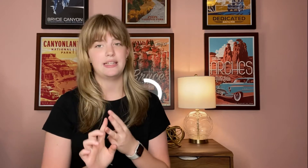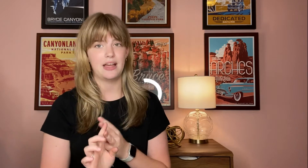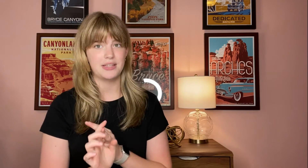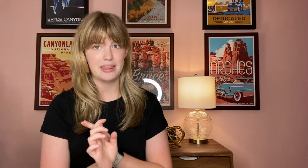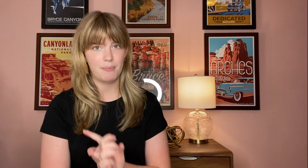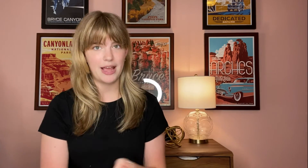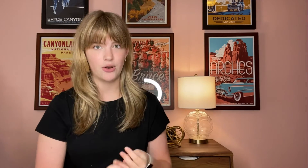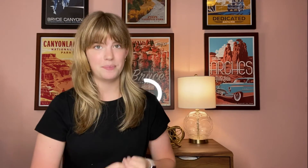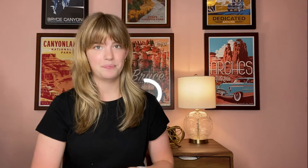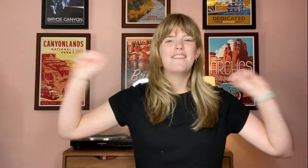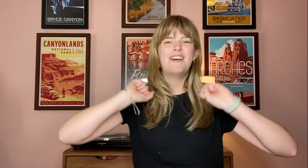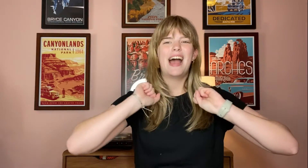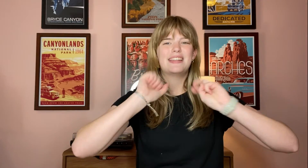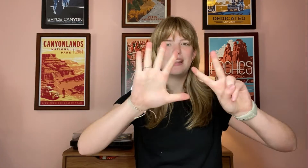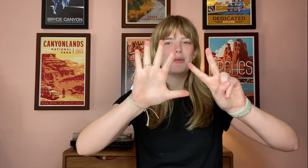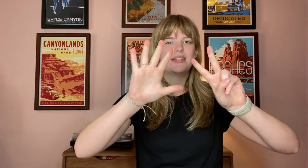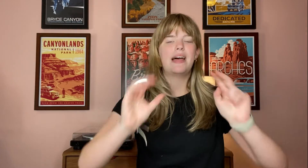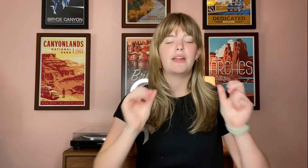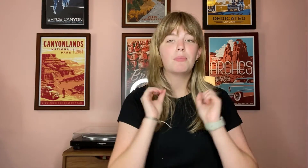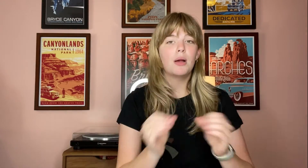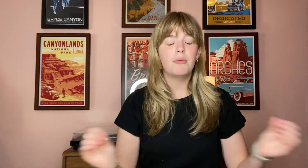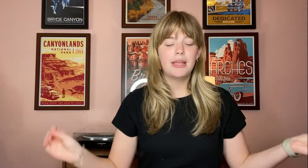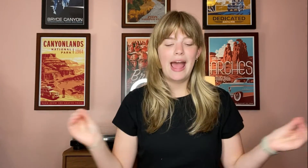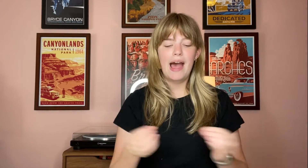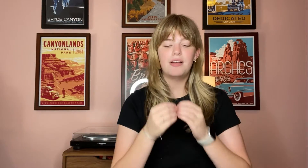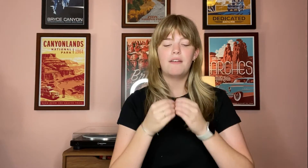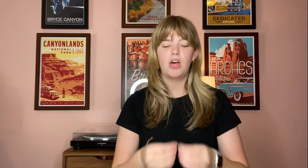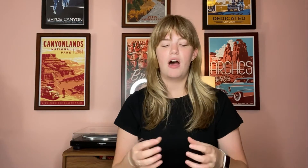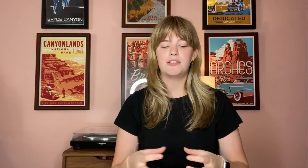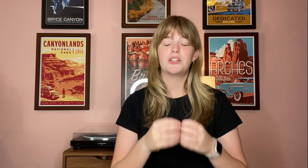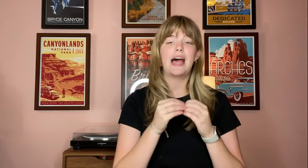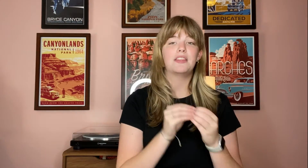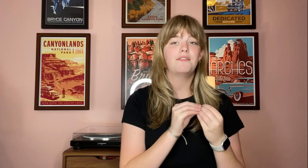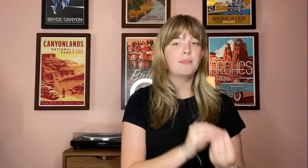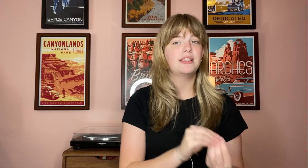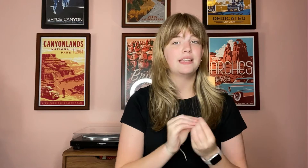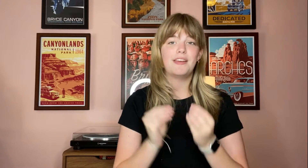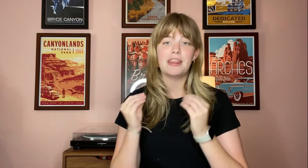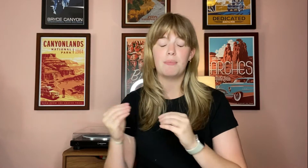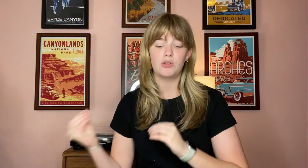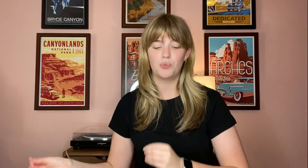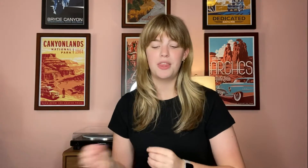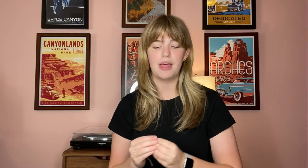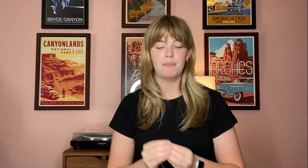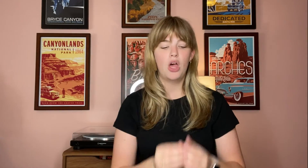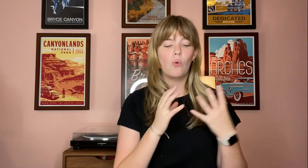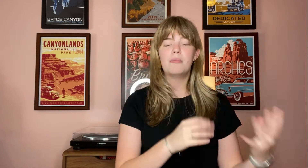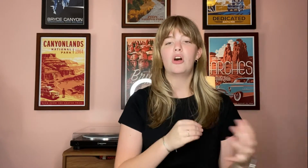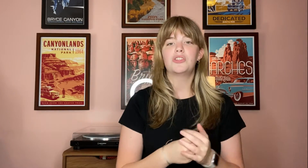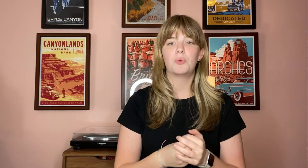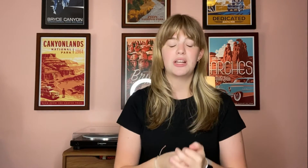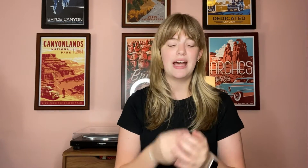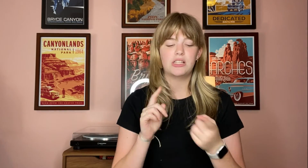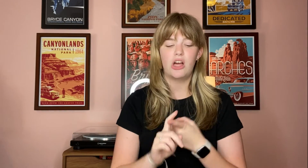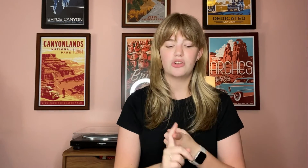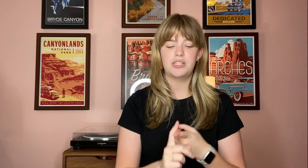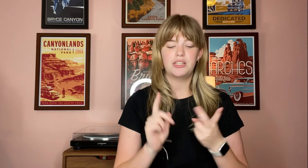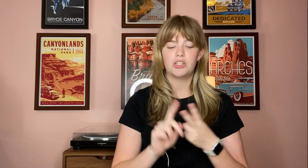details at the Pinery. Fact number 7, probably half of the officers had their families living at the post with them. Women also worked as laundresses, servants,